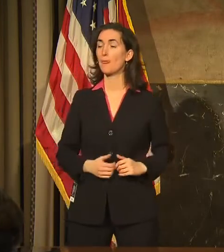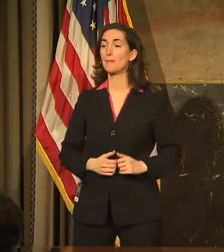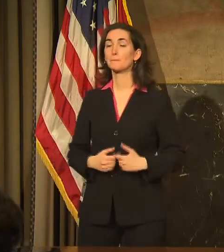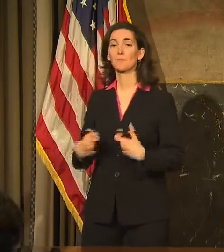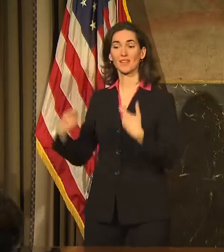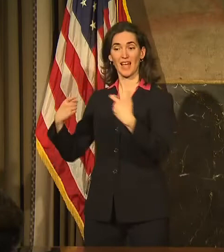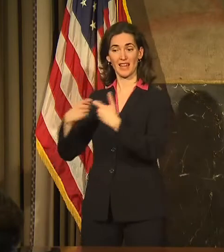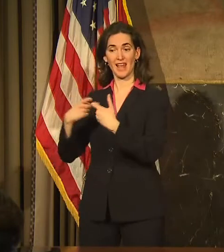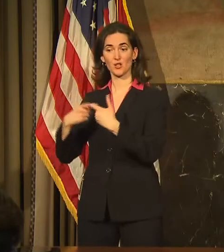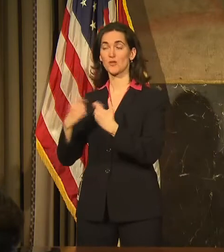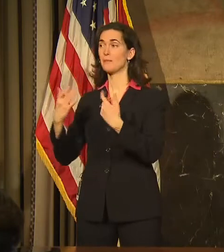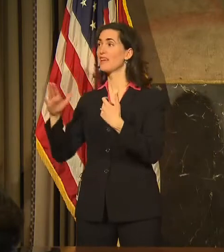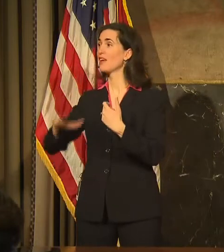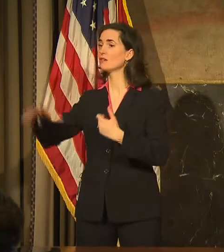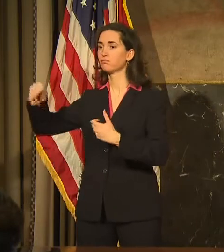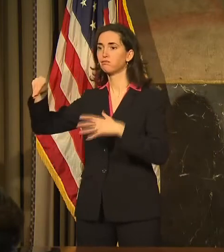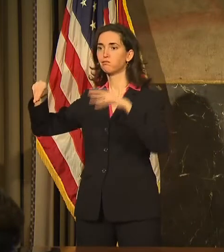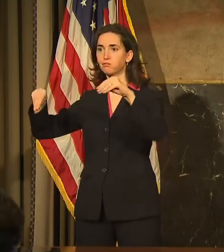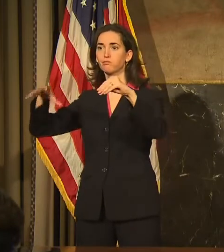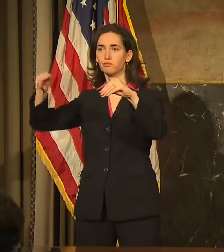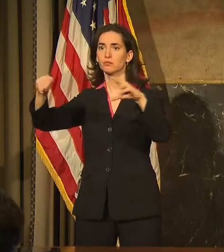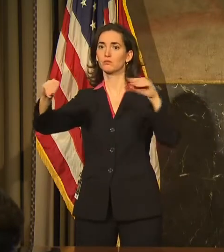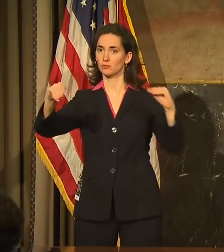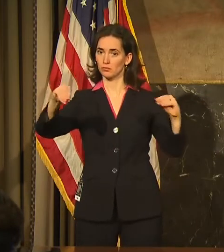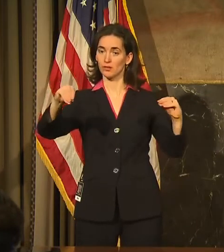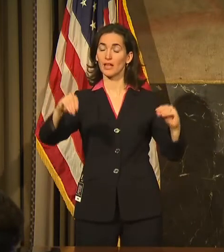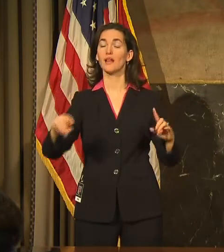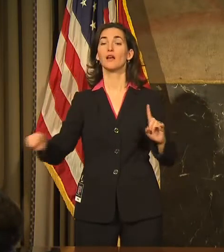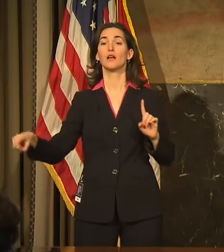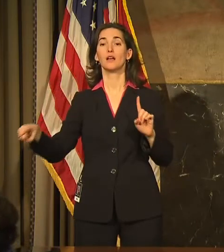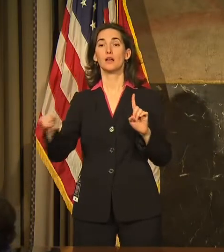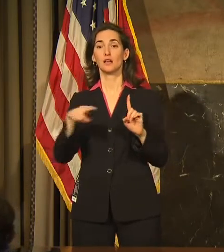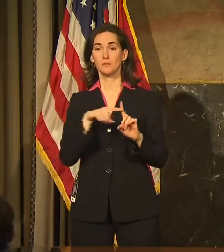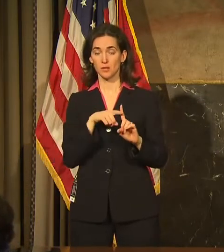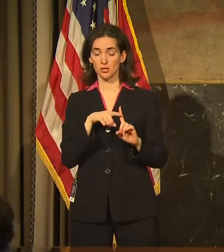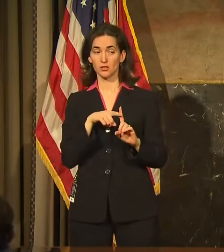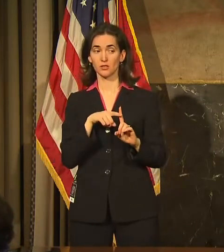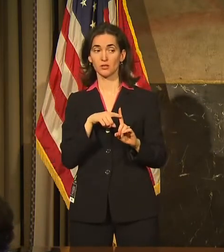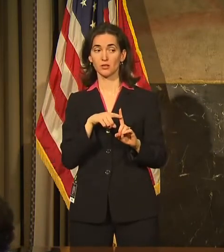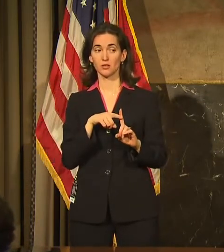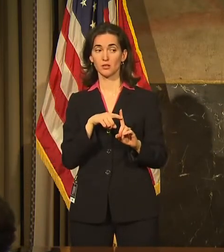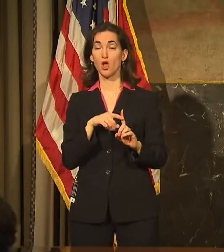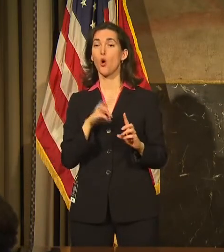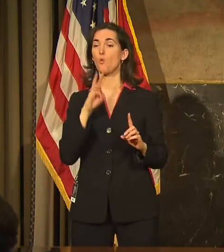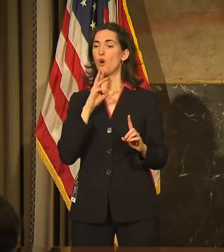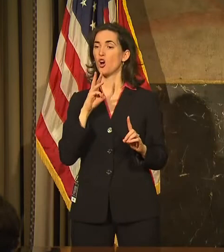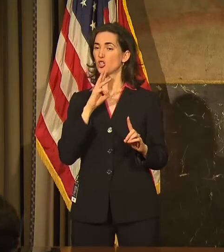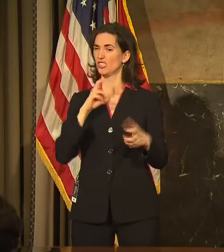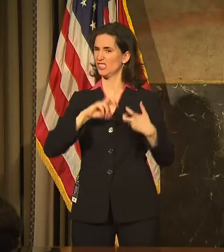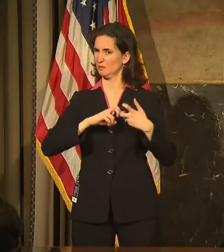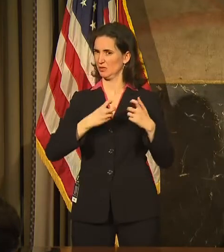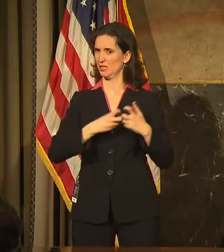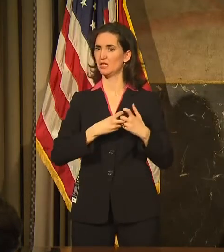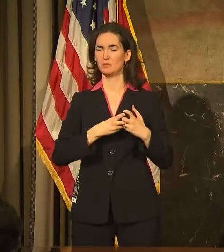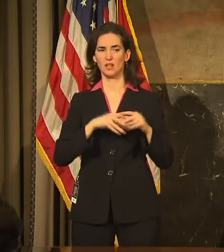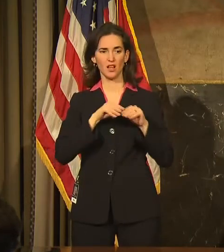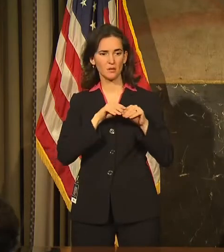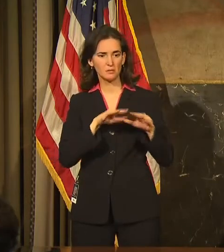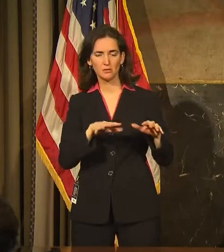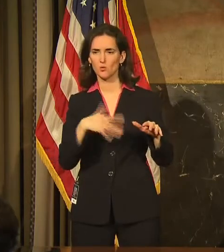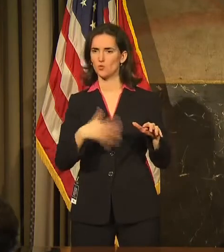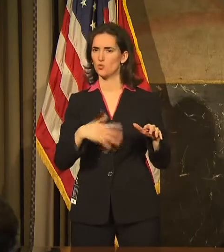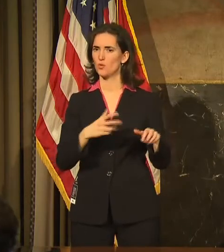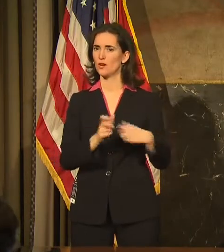electricity outages, and we have severe complications and disruptions with respect to our water systems. And further